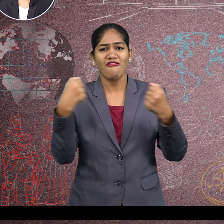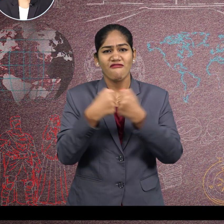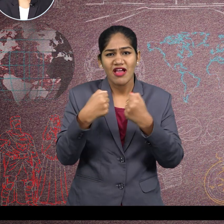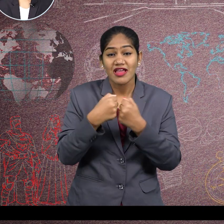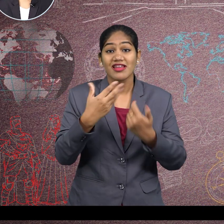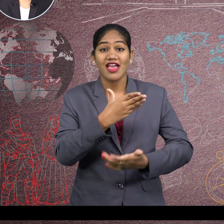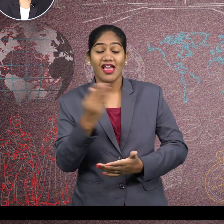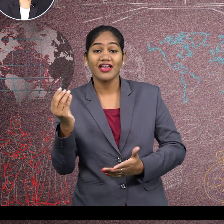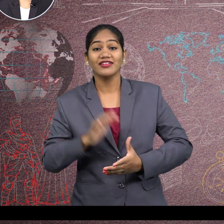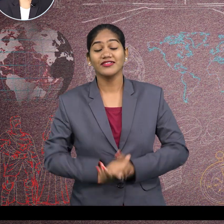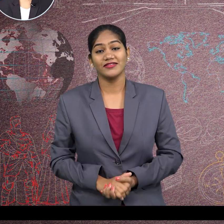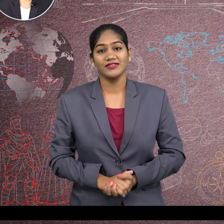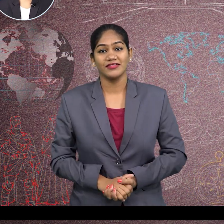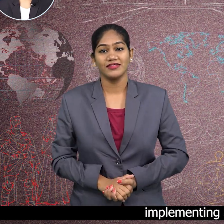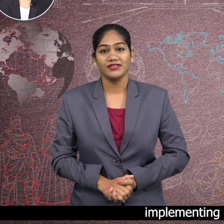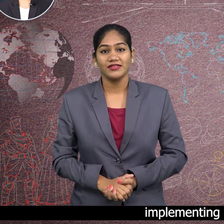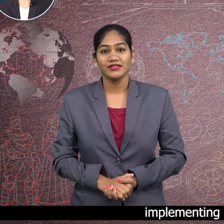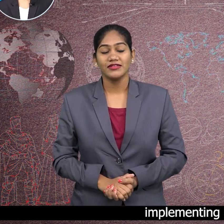and